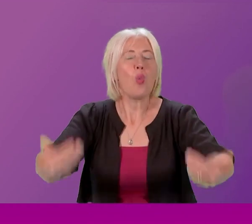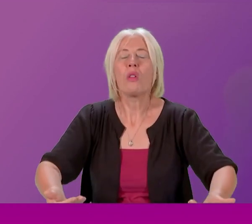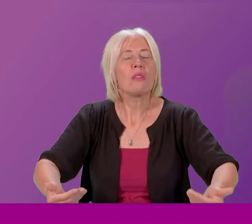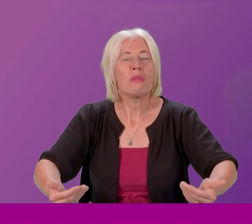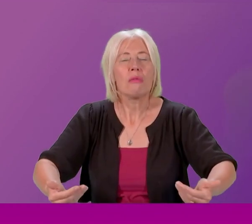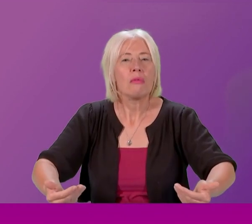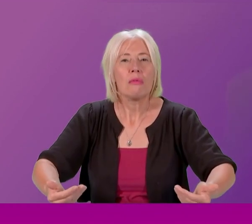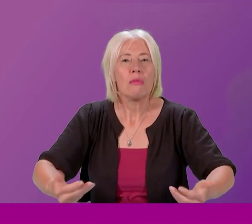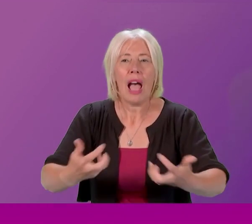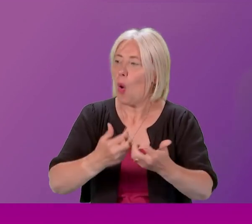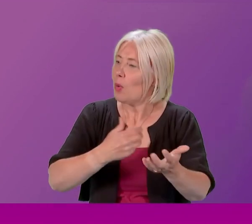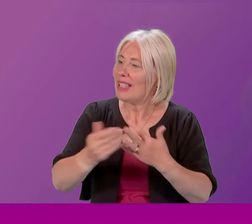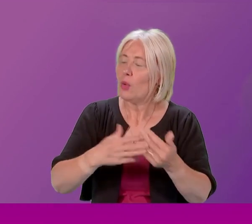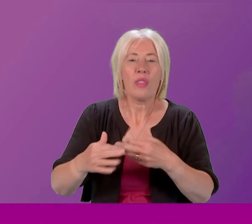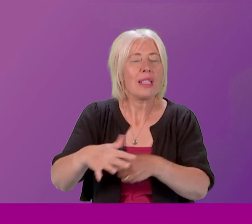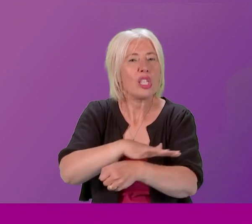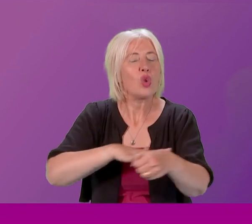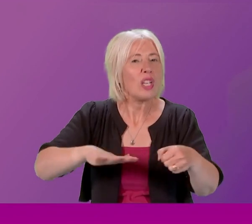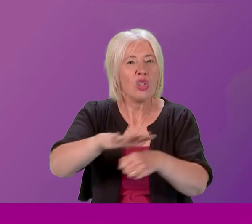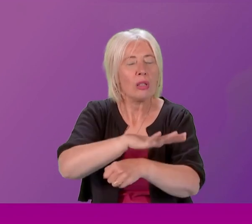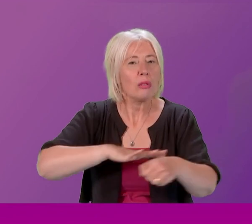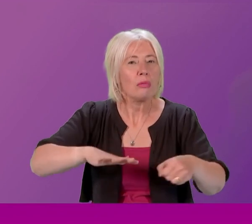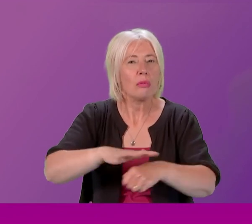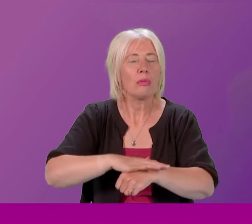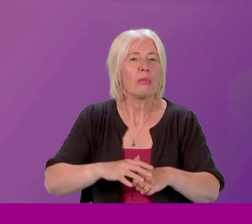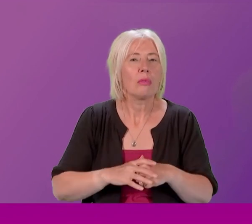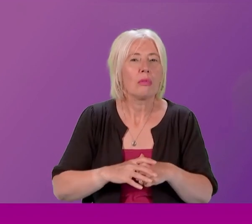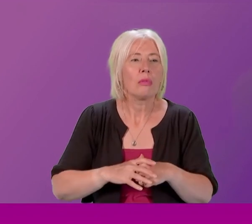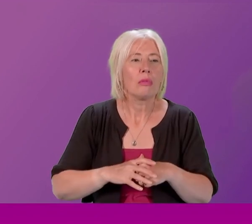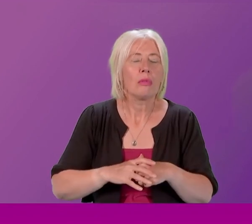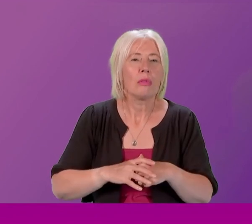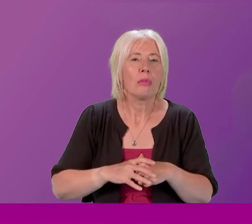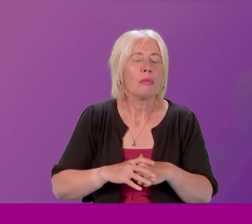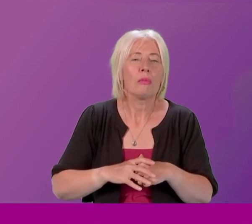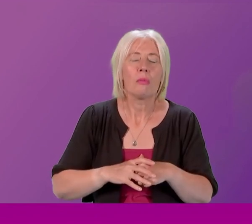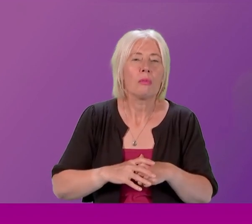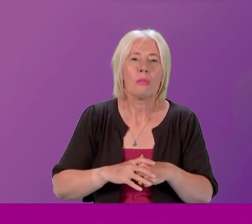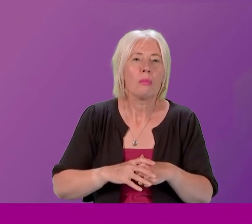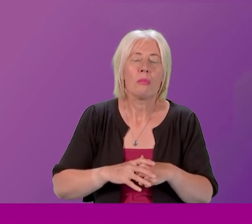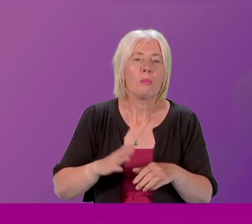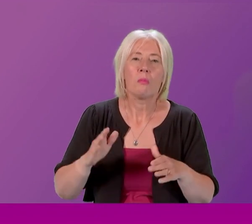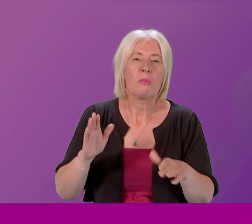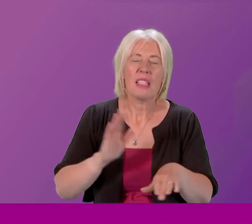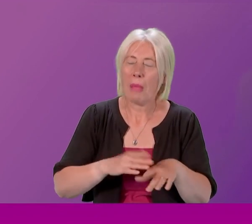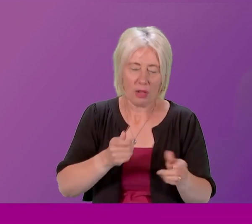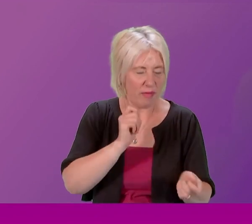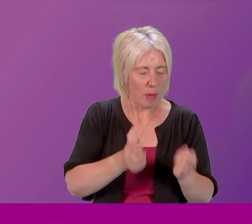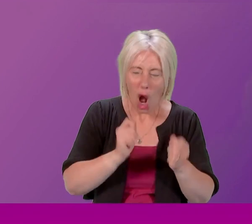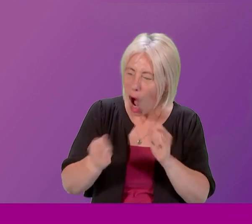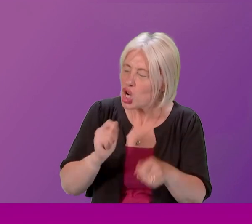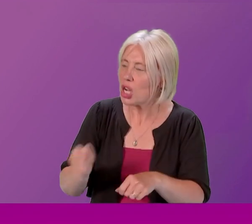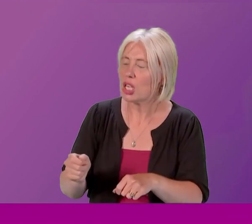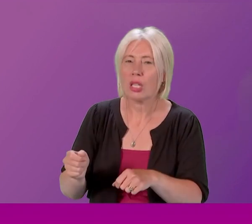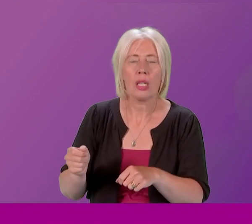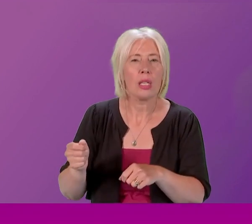dealing with situations. And so that wasn't about you know, playing percussion or